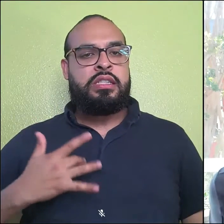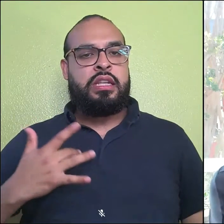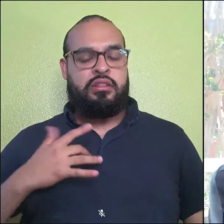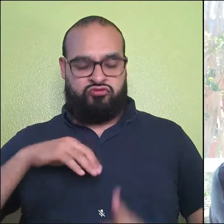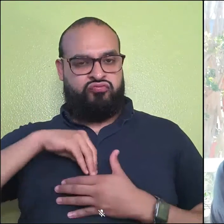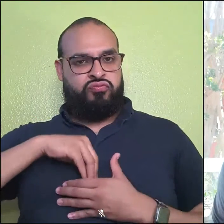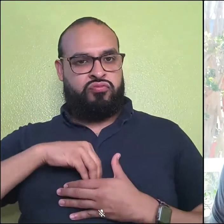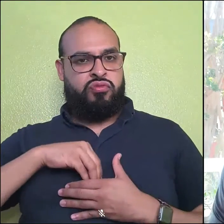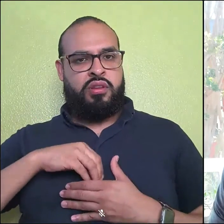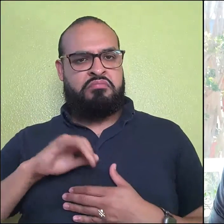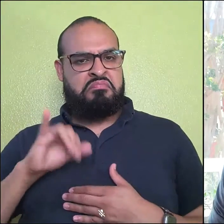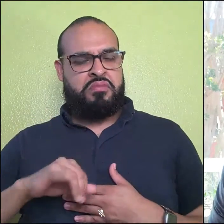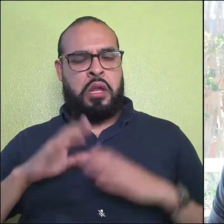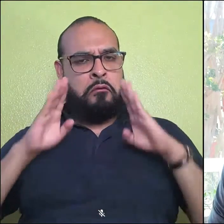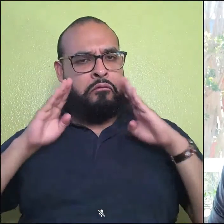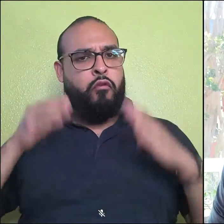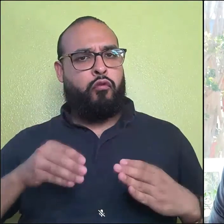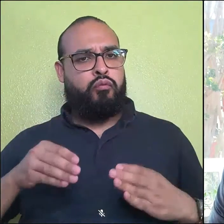own body.